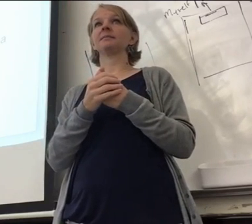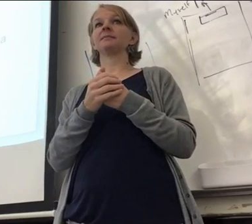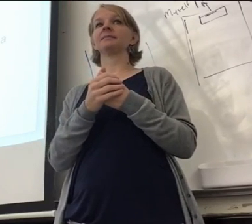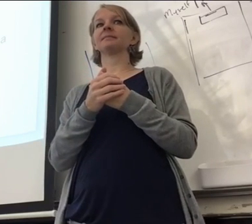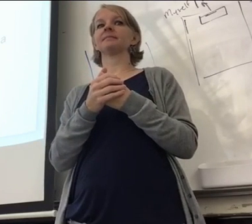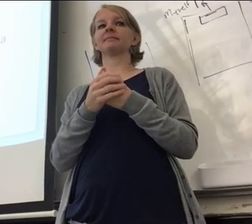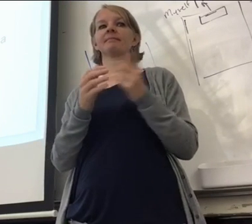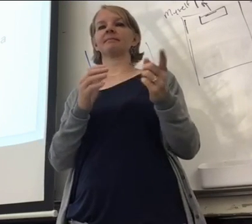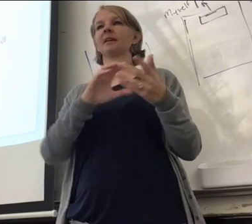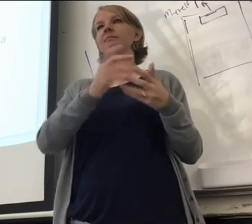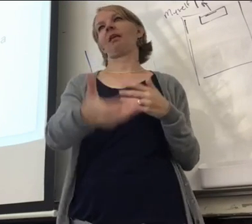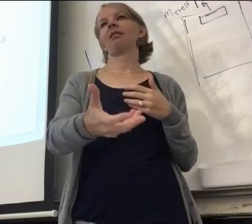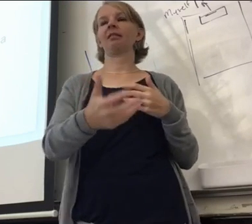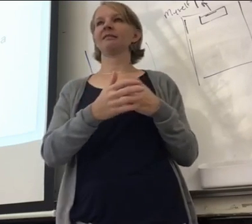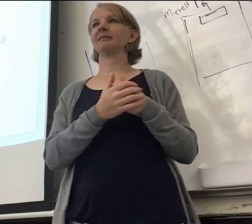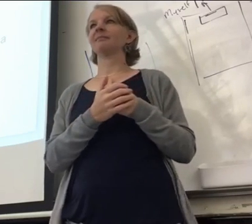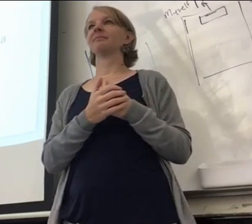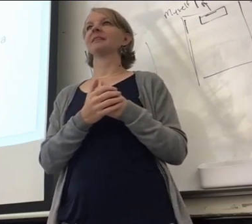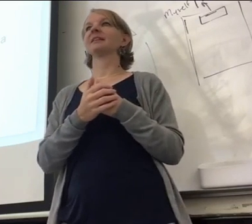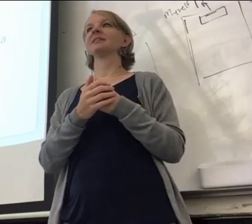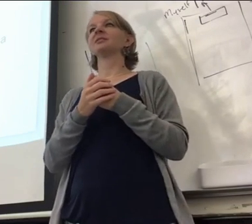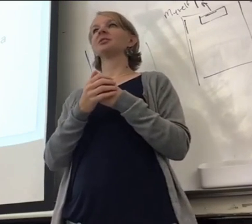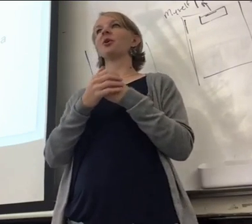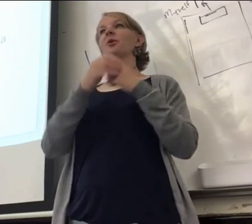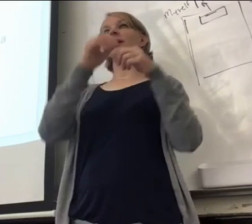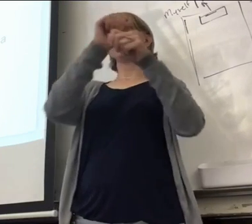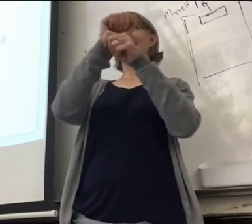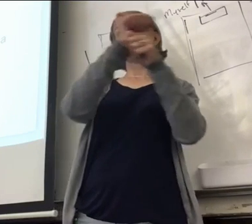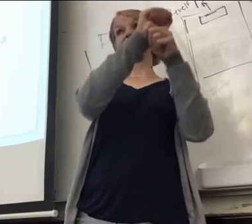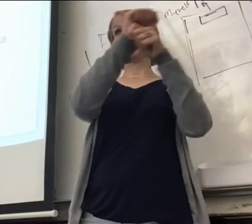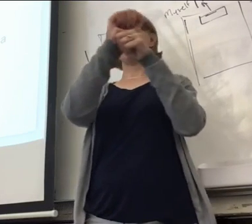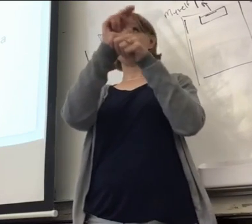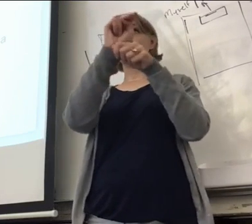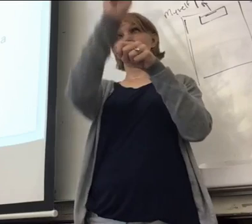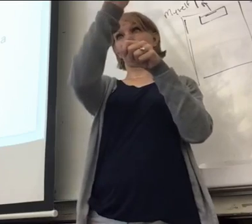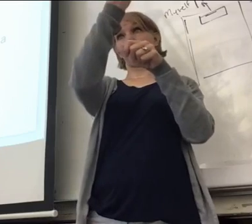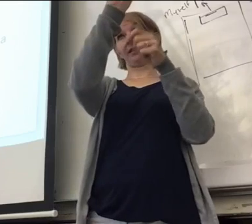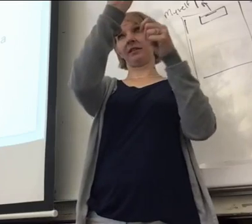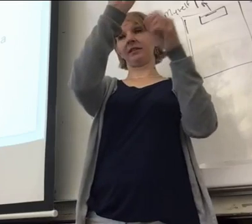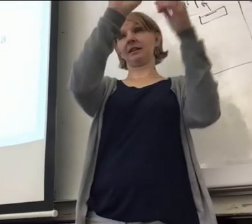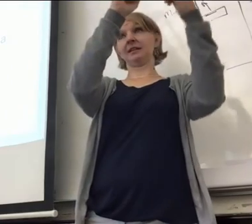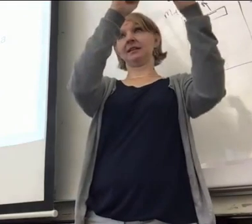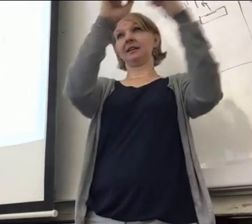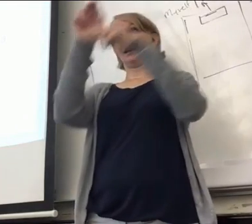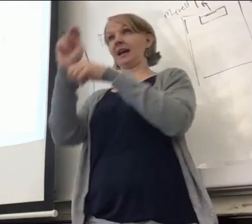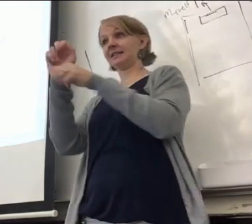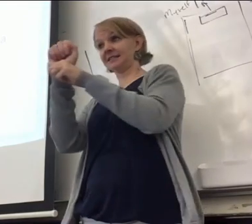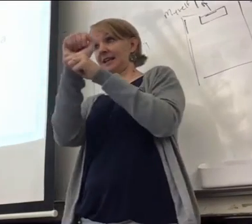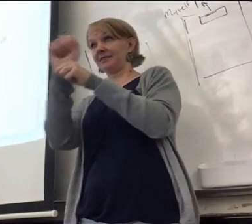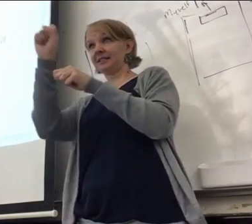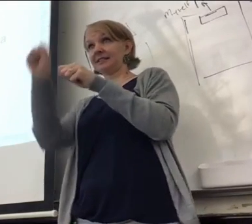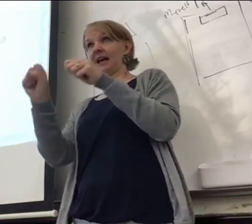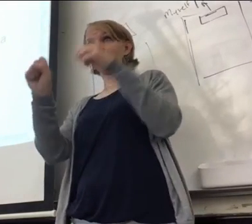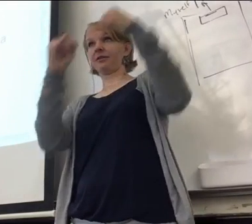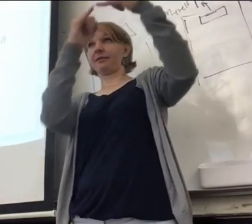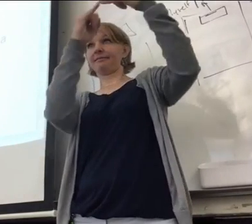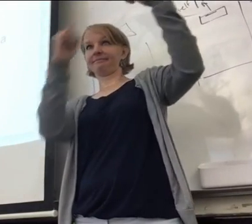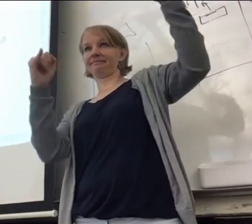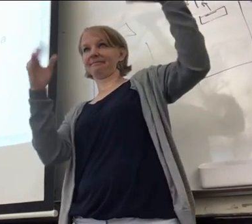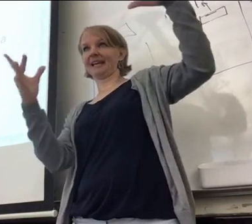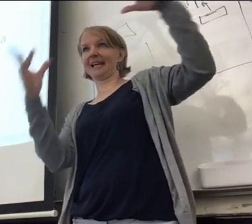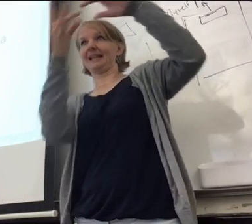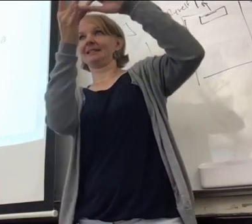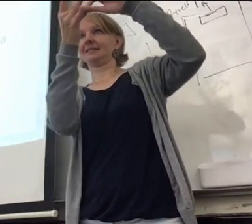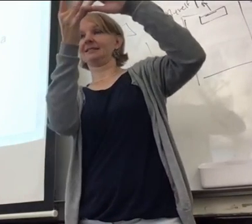a connecting line from slaves the north to slaves the south. So do a